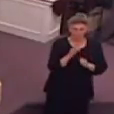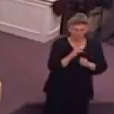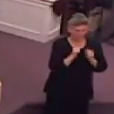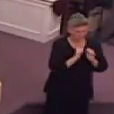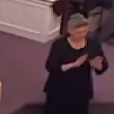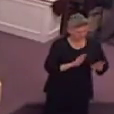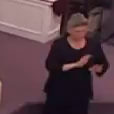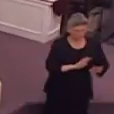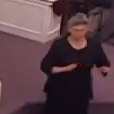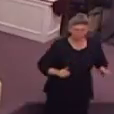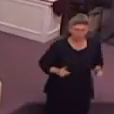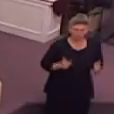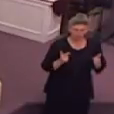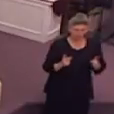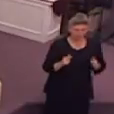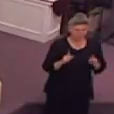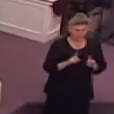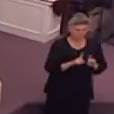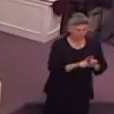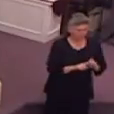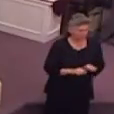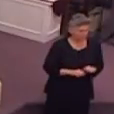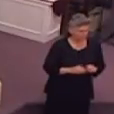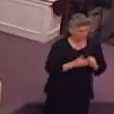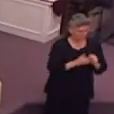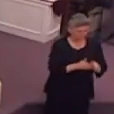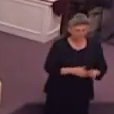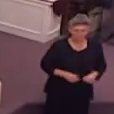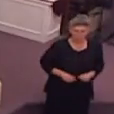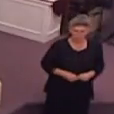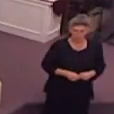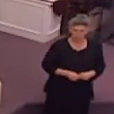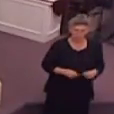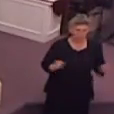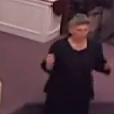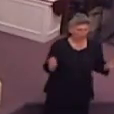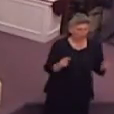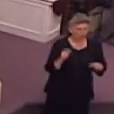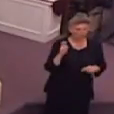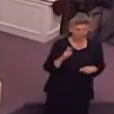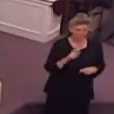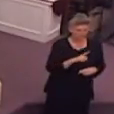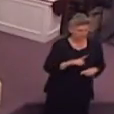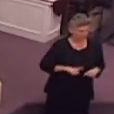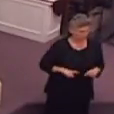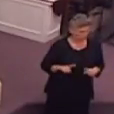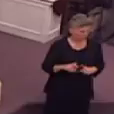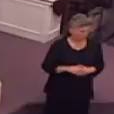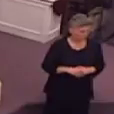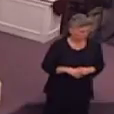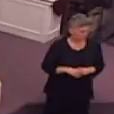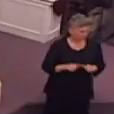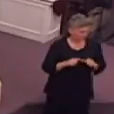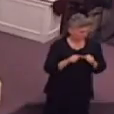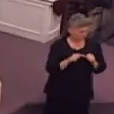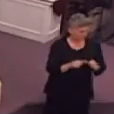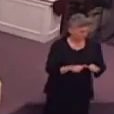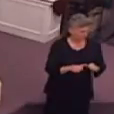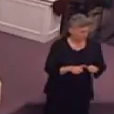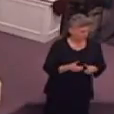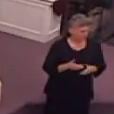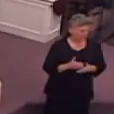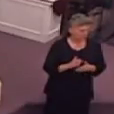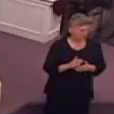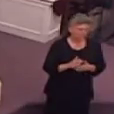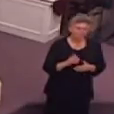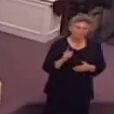life, to be with you, to guide you. We all need the Lord. So let's continue to let Him take